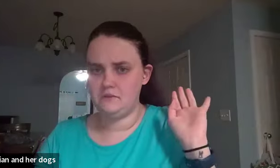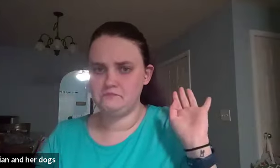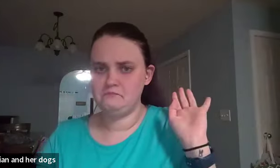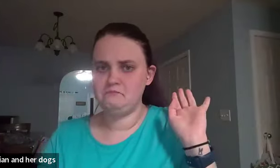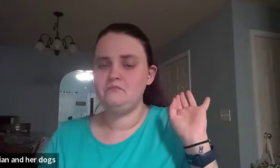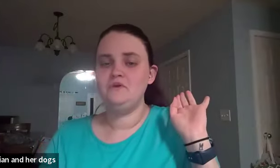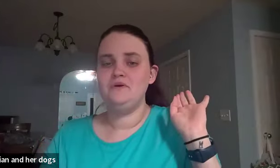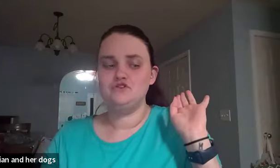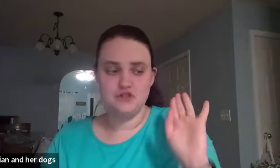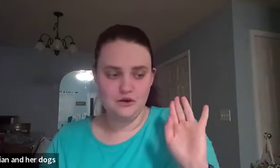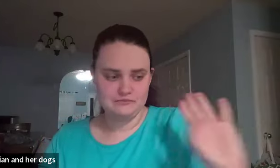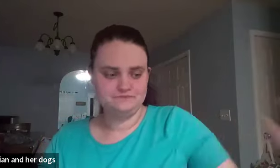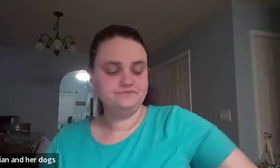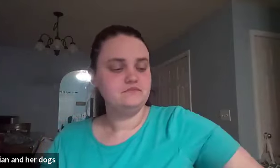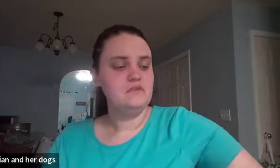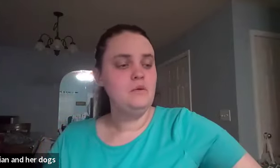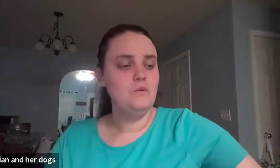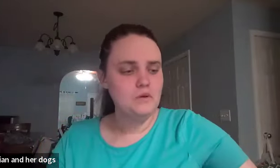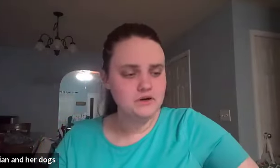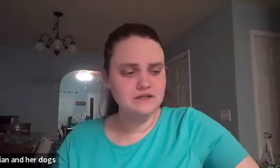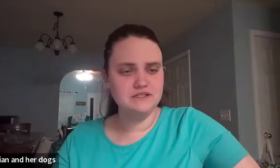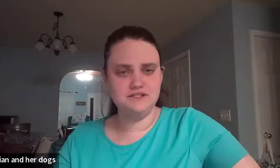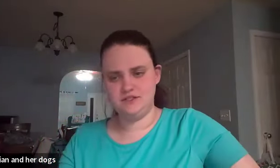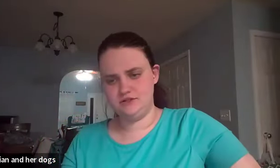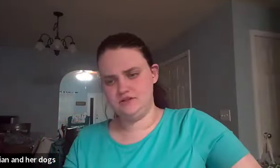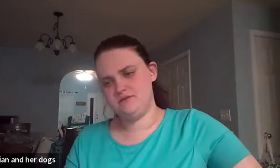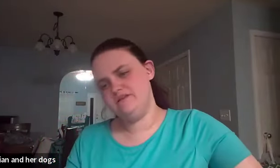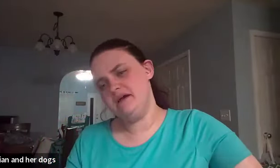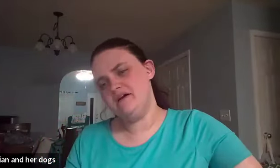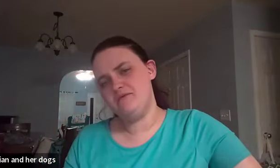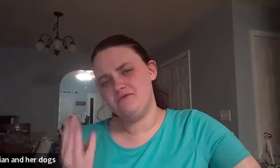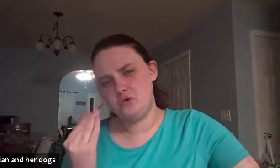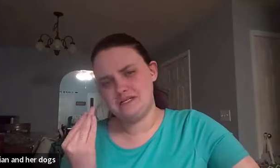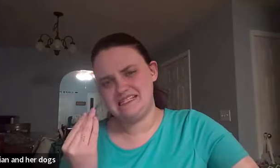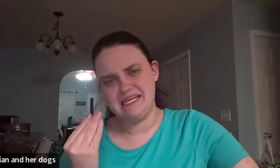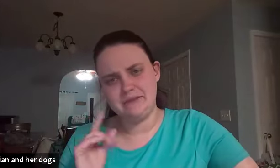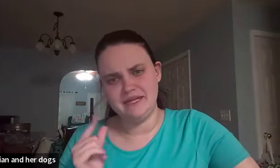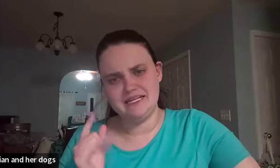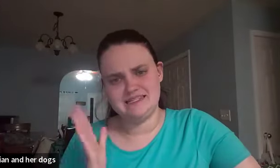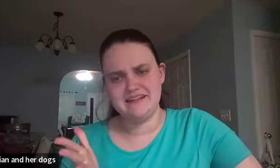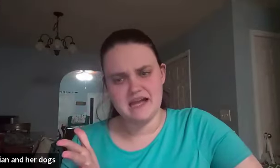Okay. So what we're gonna do, because we have about 14 minutes